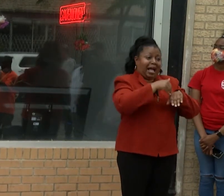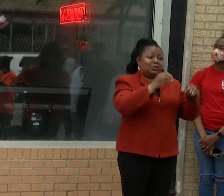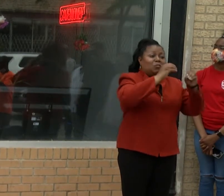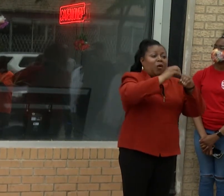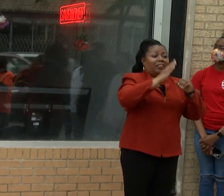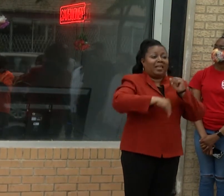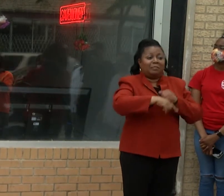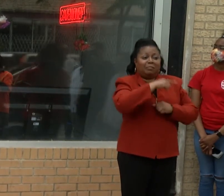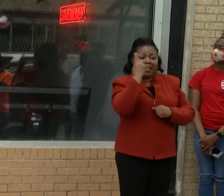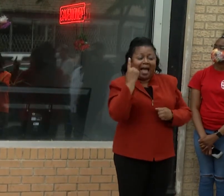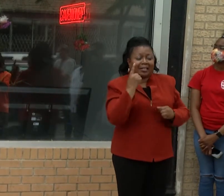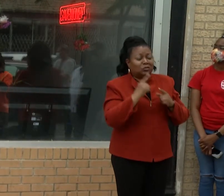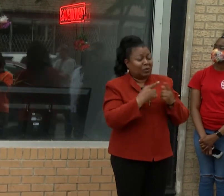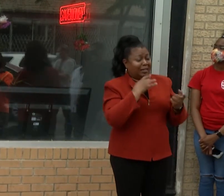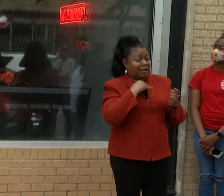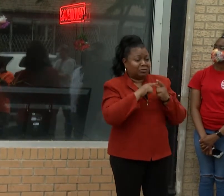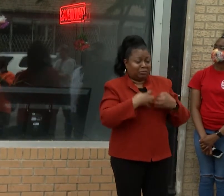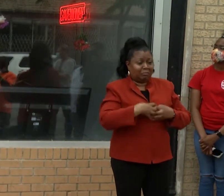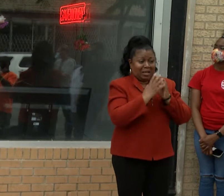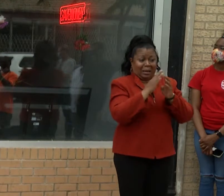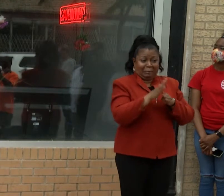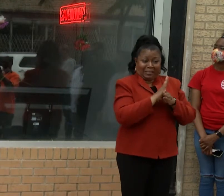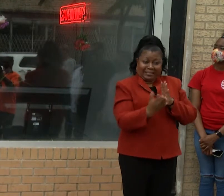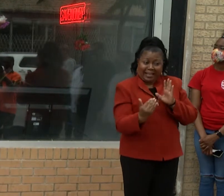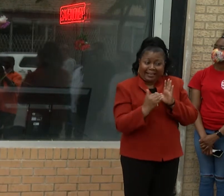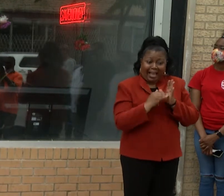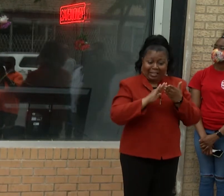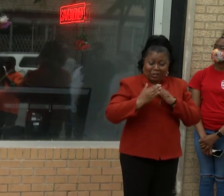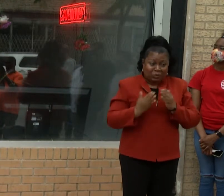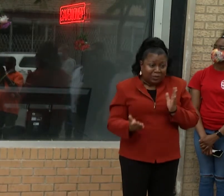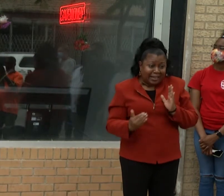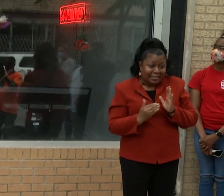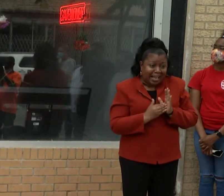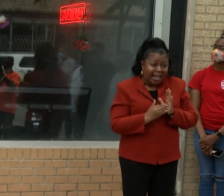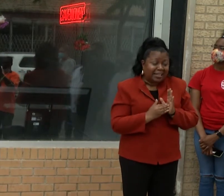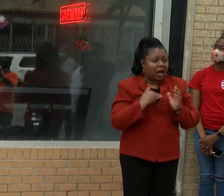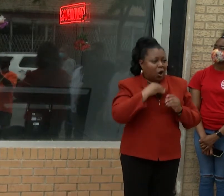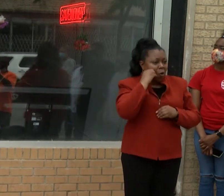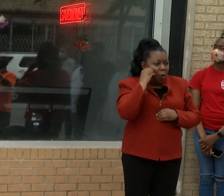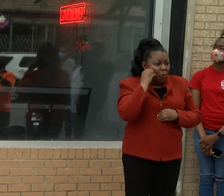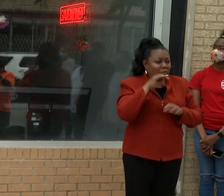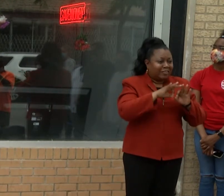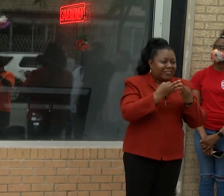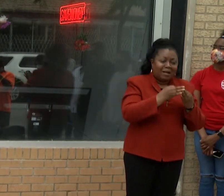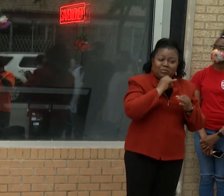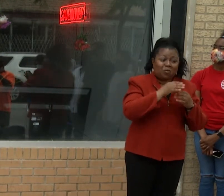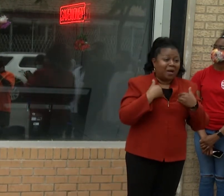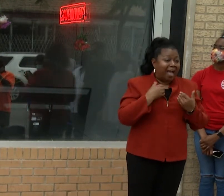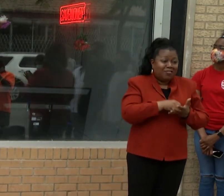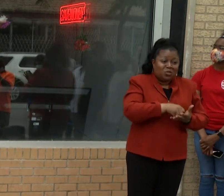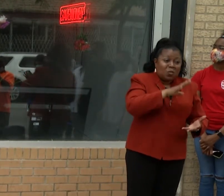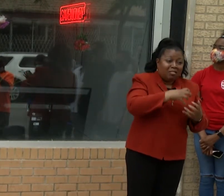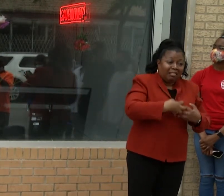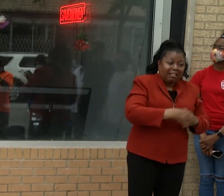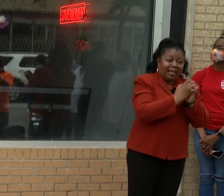black households. So when it comes to rebuilding our businesses and our community, our homes, our families do not have the wealth to rebuild and don't have the